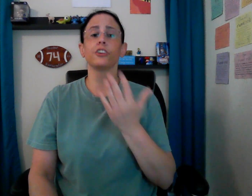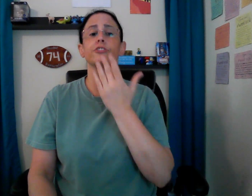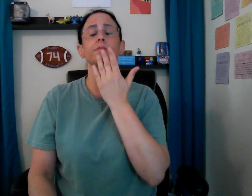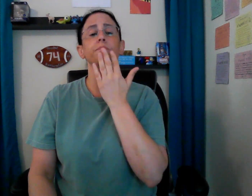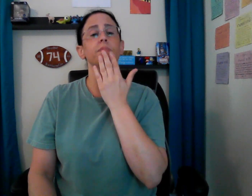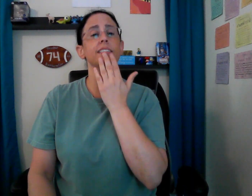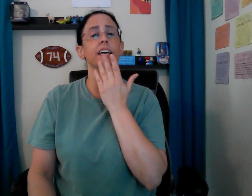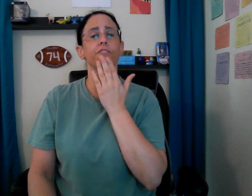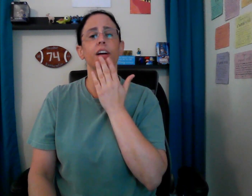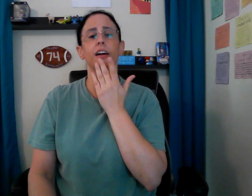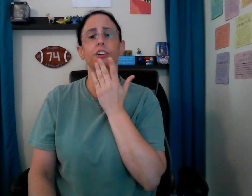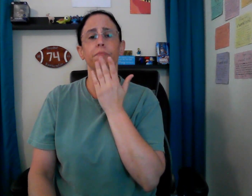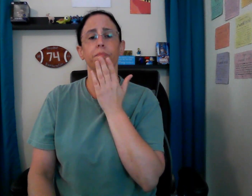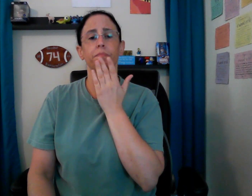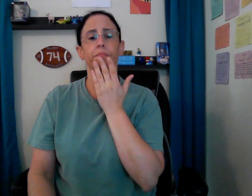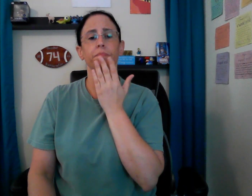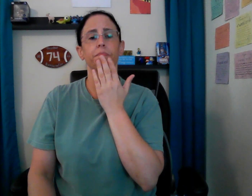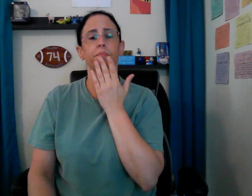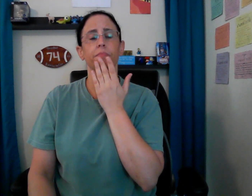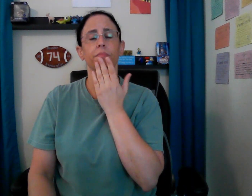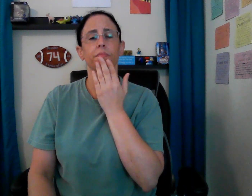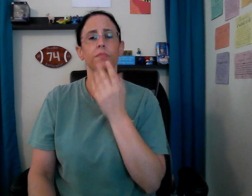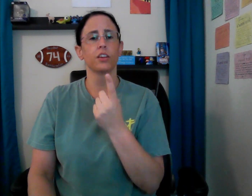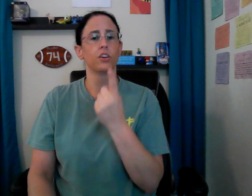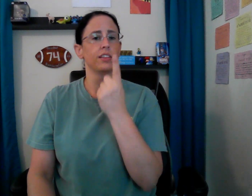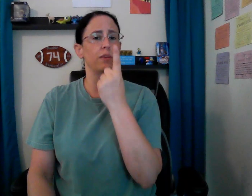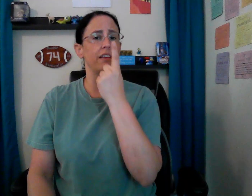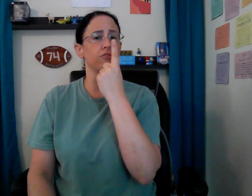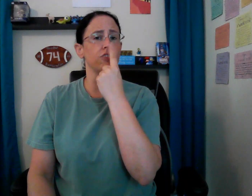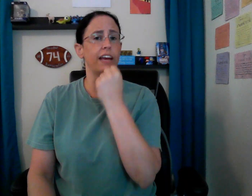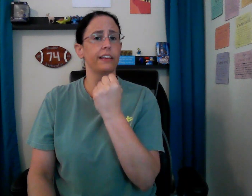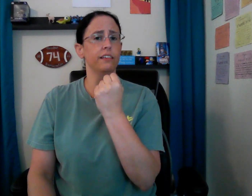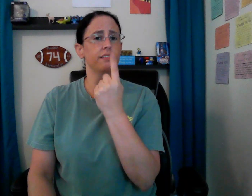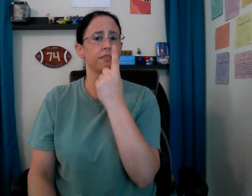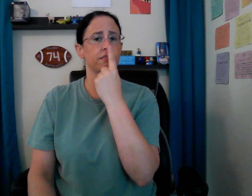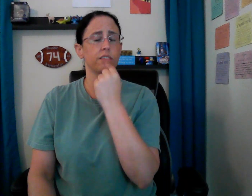Colors. The sign for color. We have red,